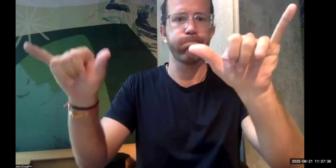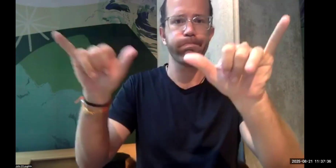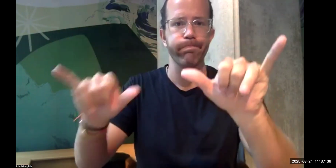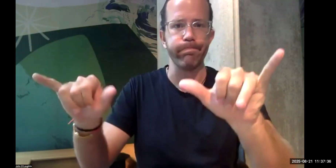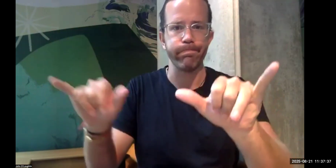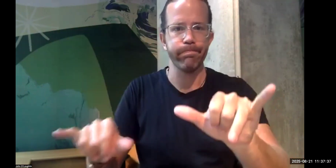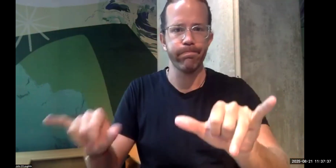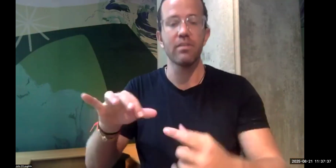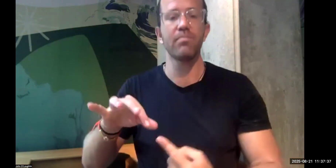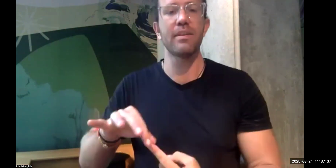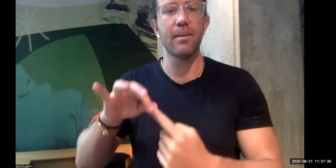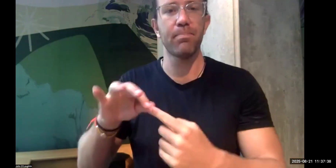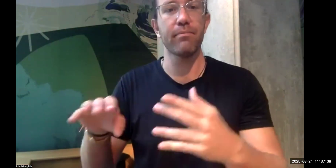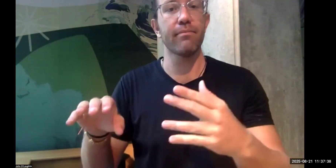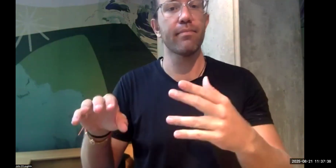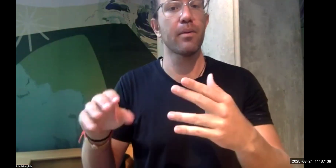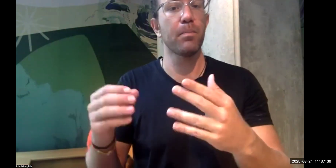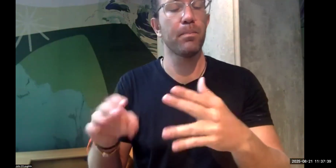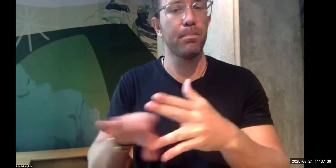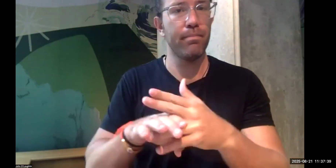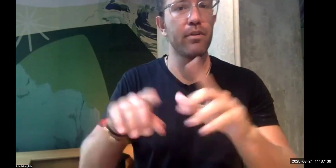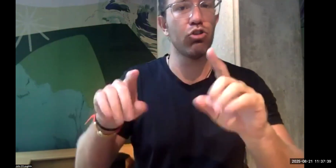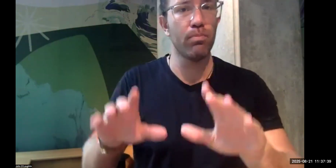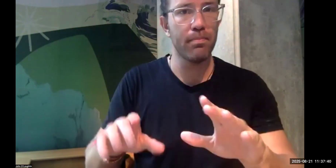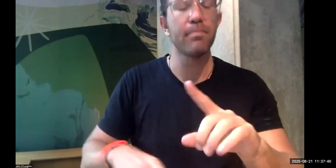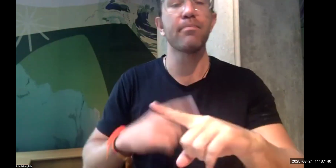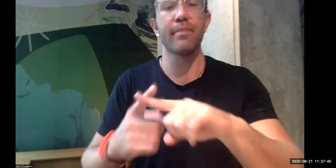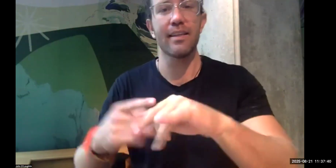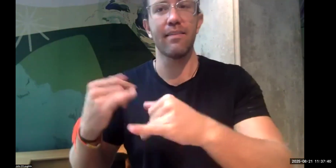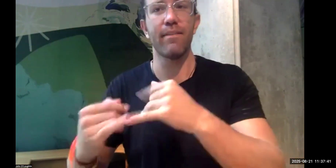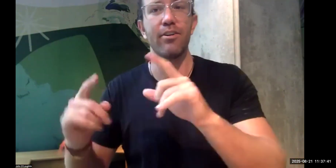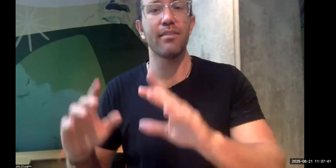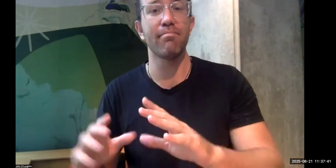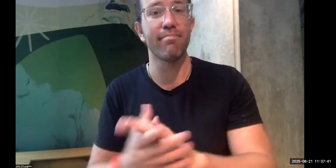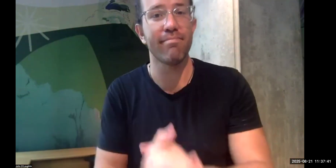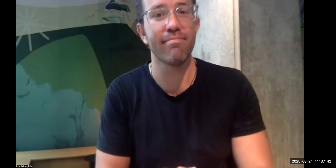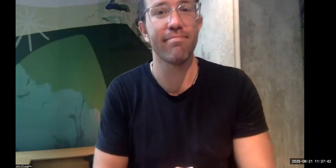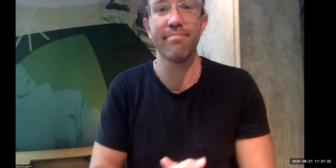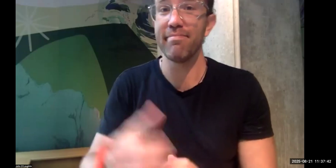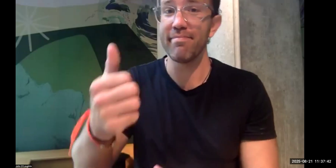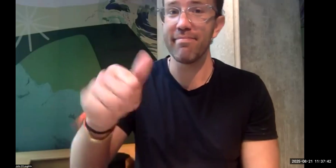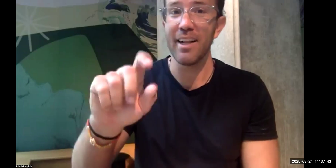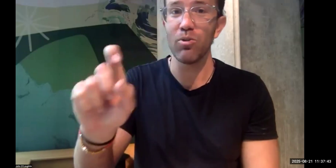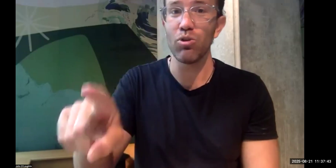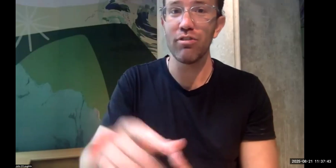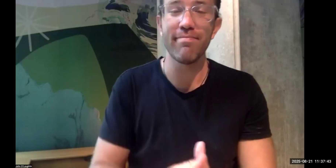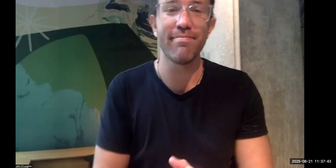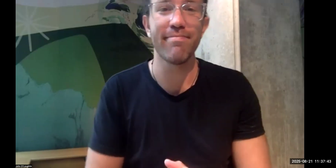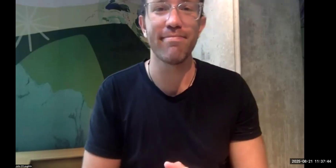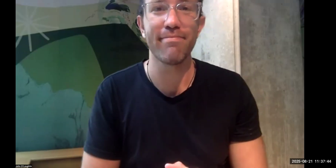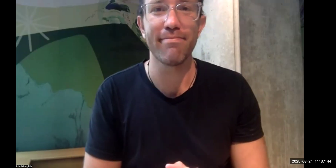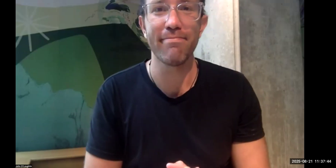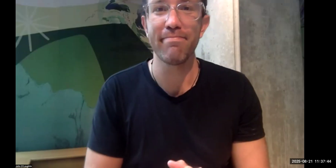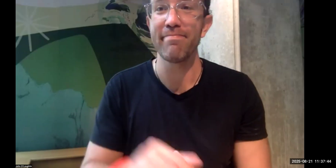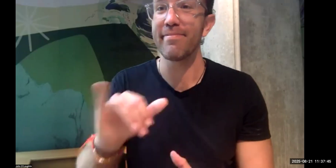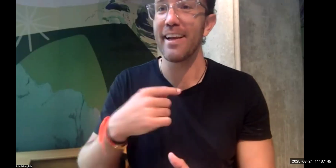Really, the structure is going to be routine, as I mentioned before, except for the midterm and the final exam.